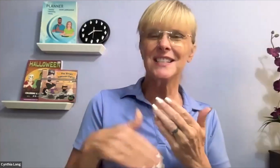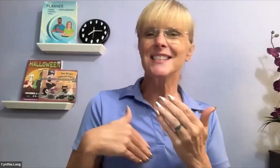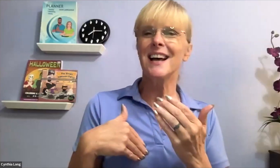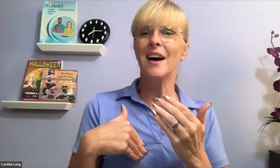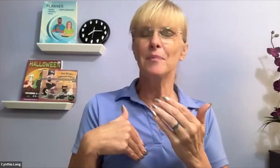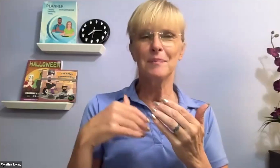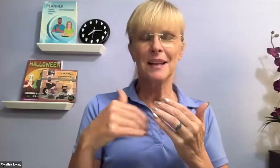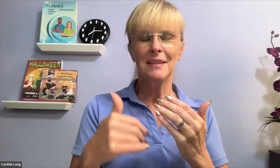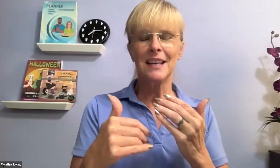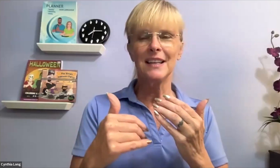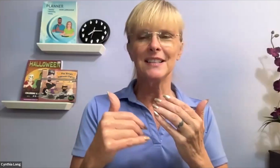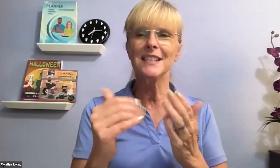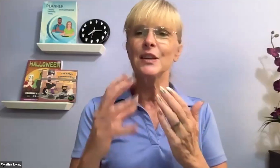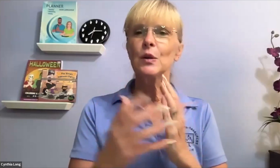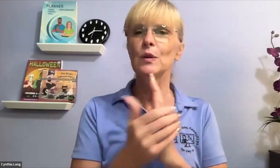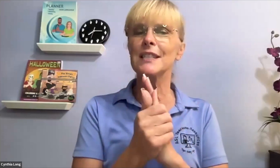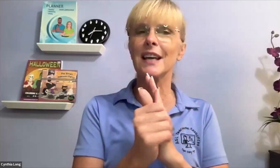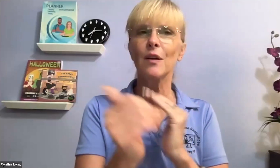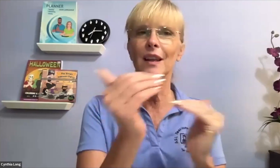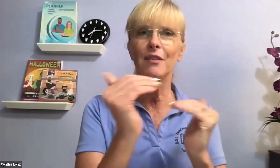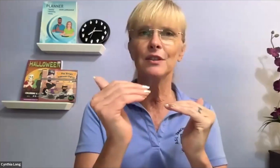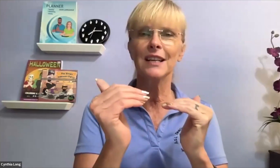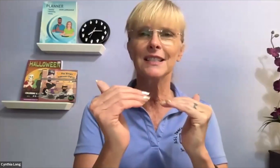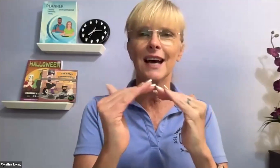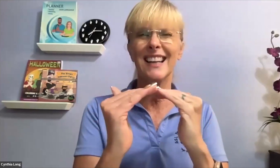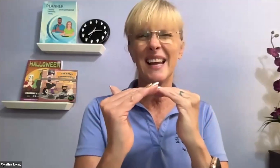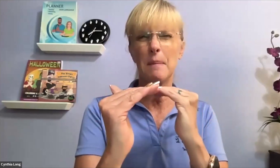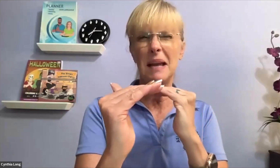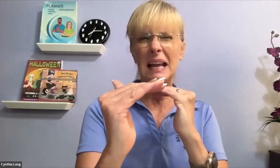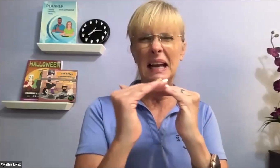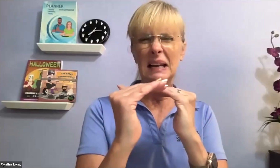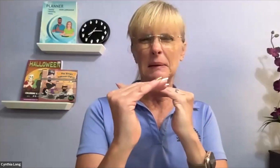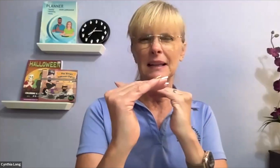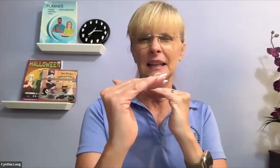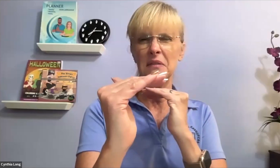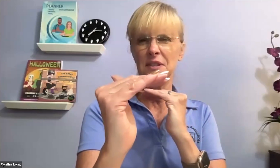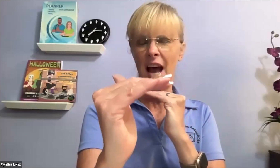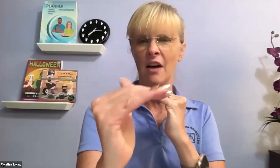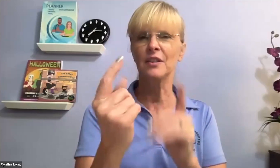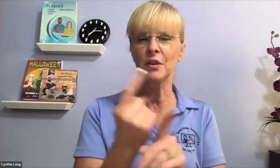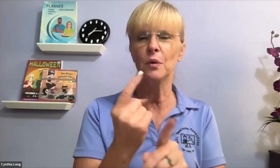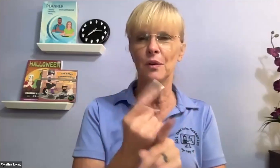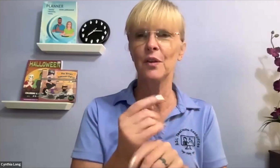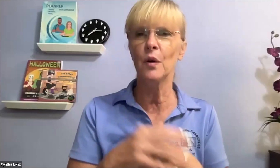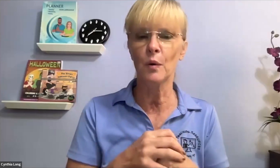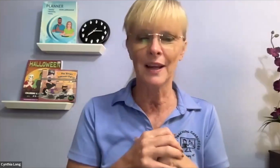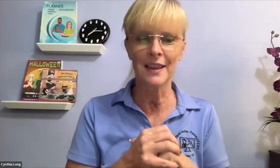students, the skill level does kind of levels out. You are right